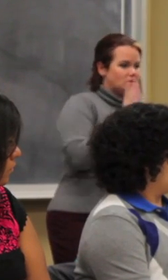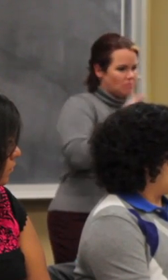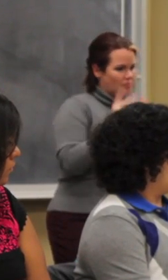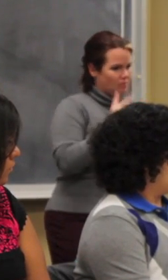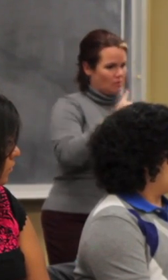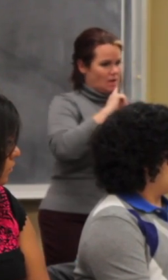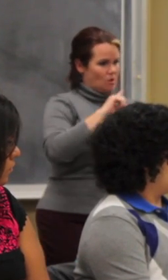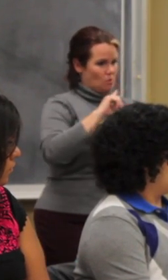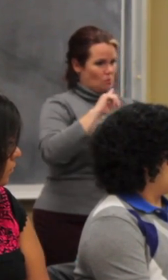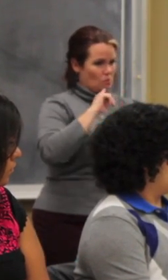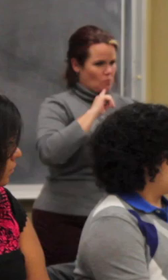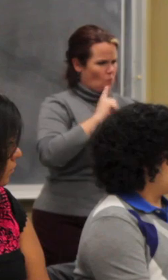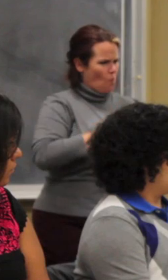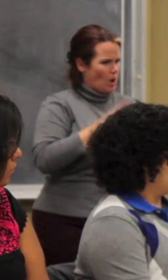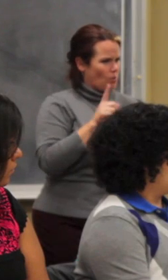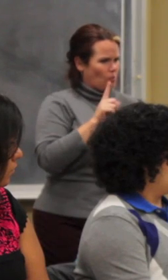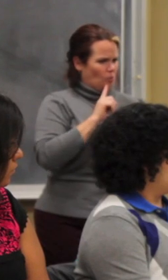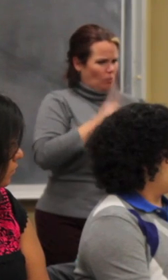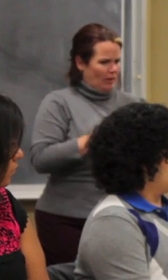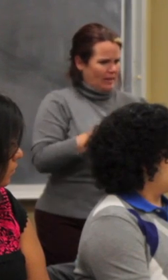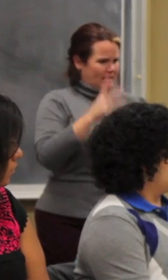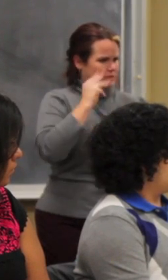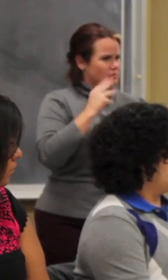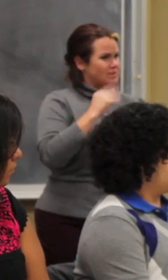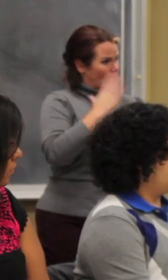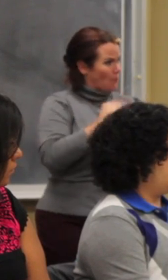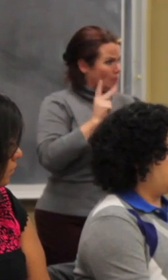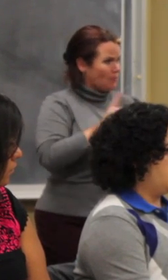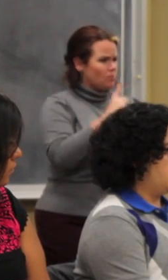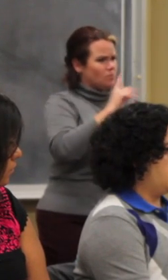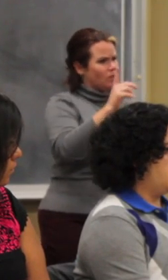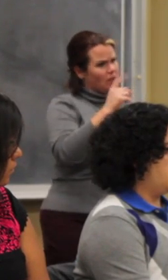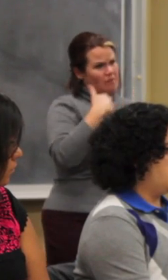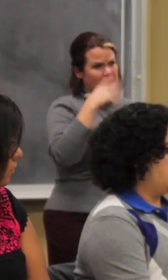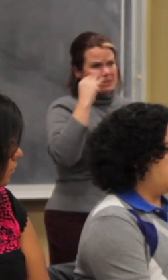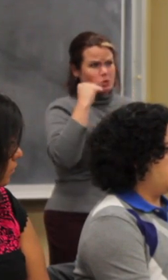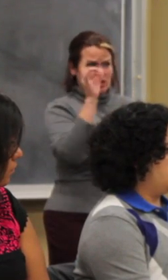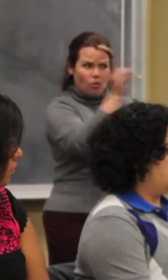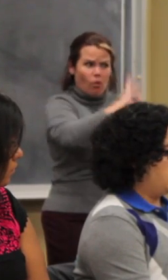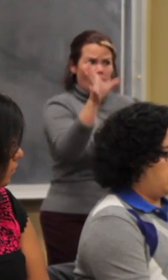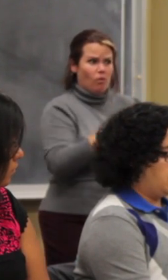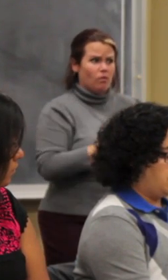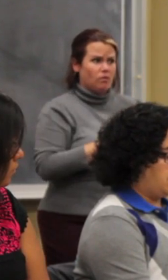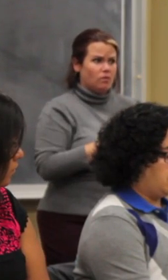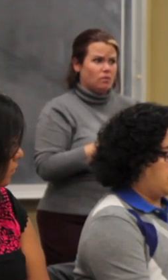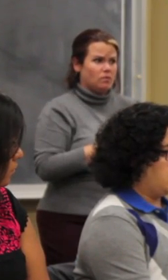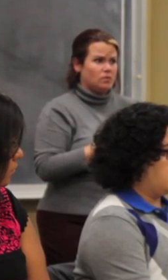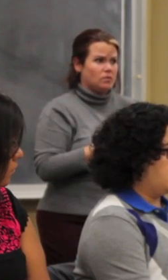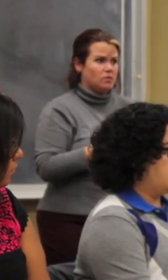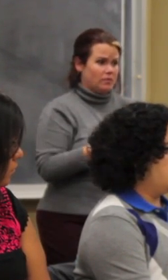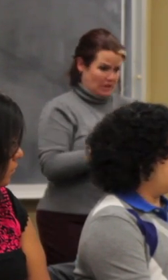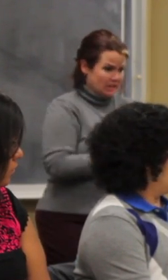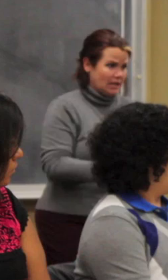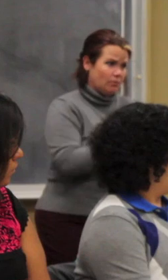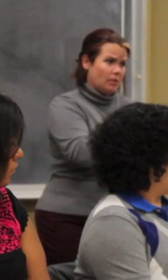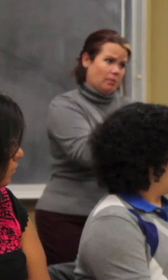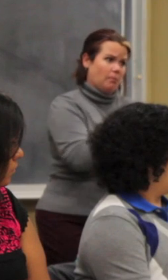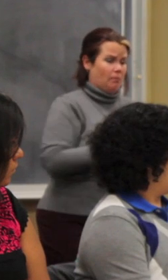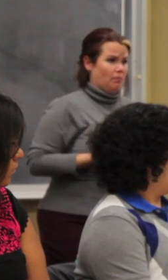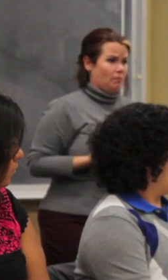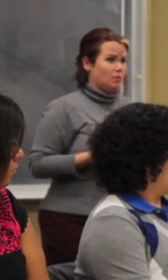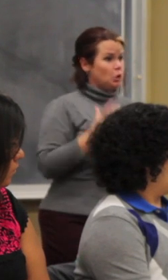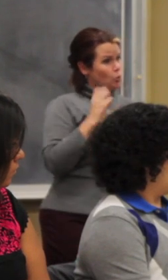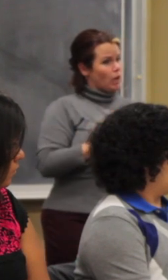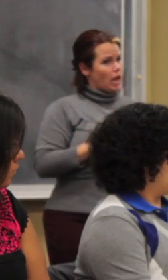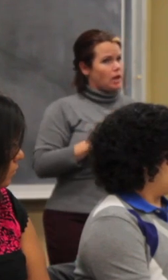through some very damaging, harmful experiences that while you can get ahead, at the